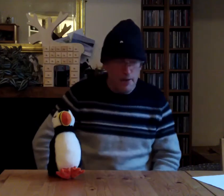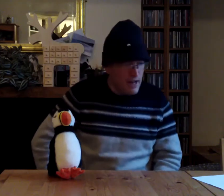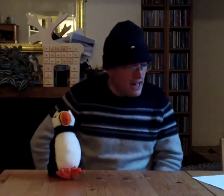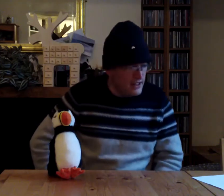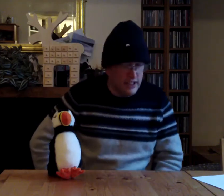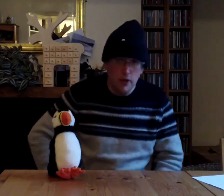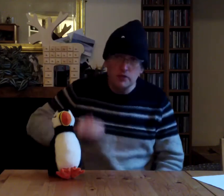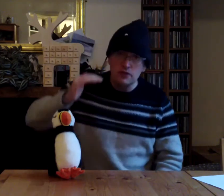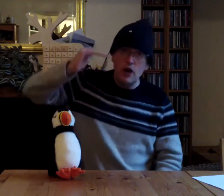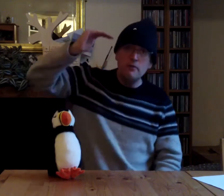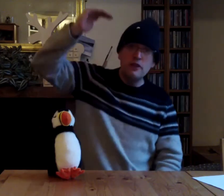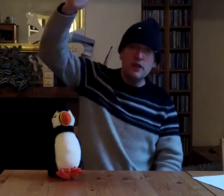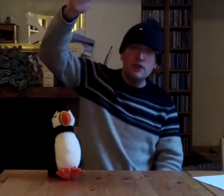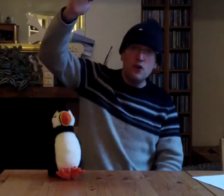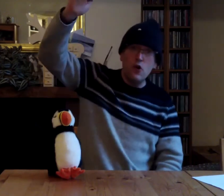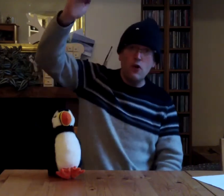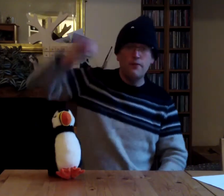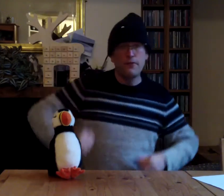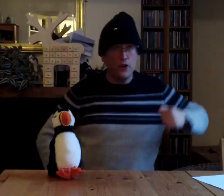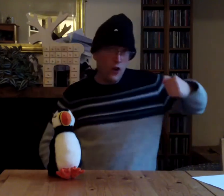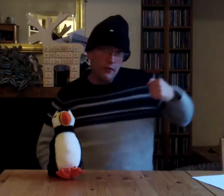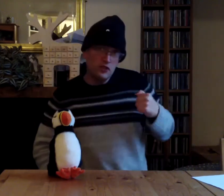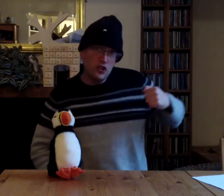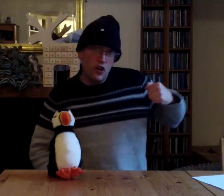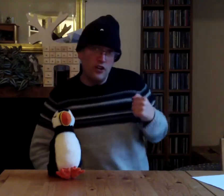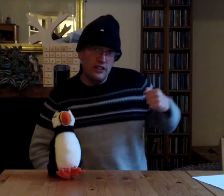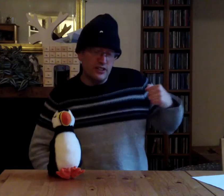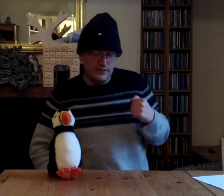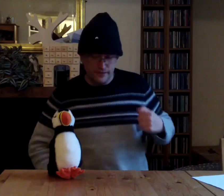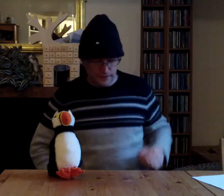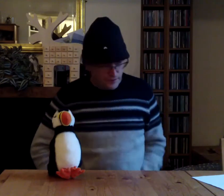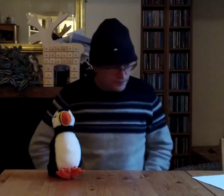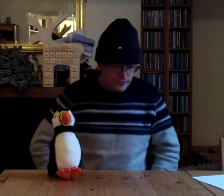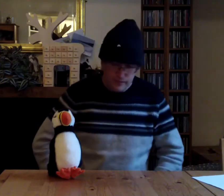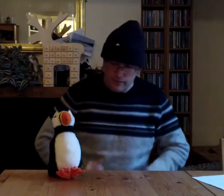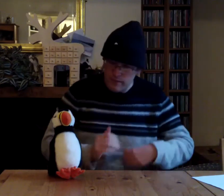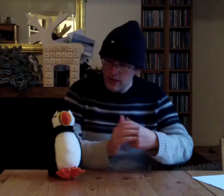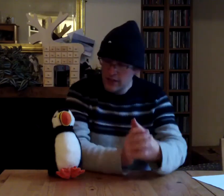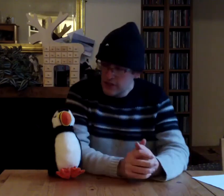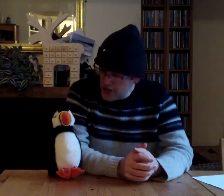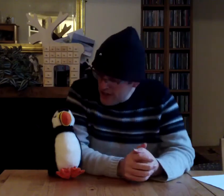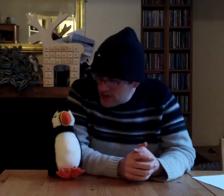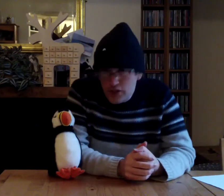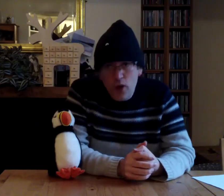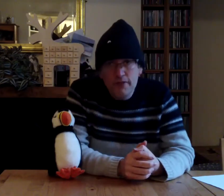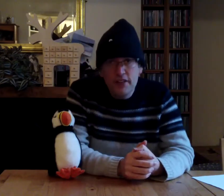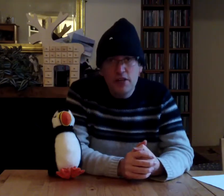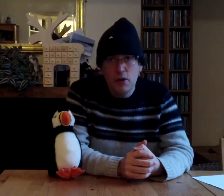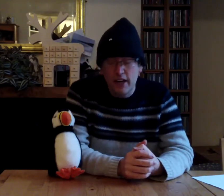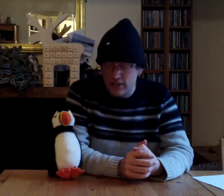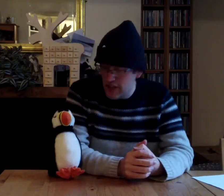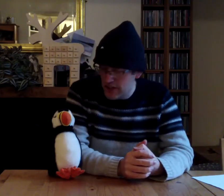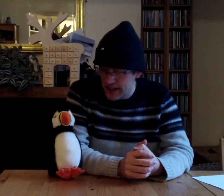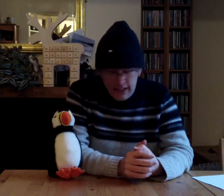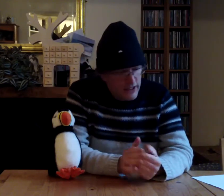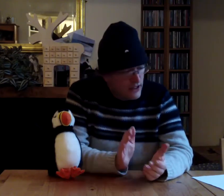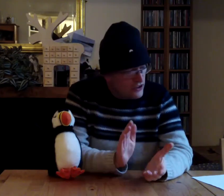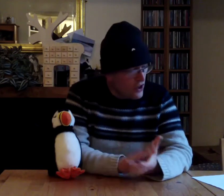and he comes from the north of Scotland. So those are quite a few words, aren't they? So I'm going